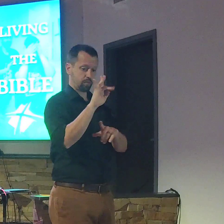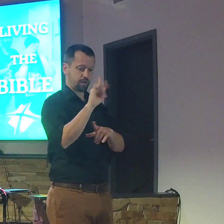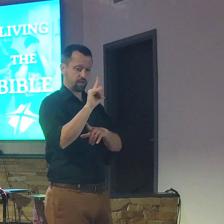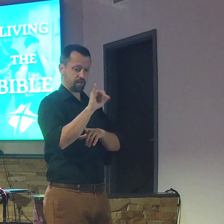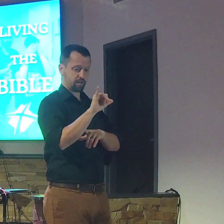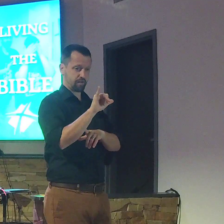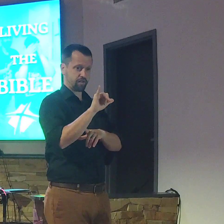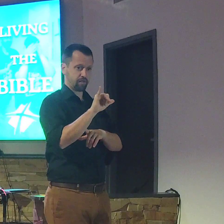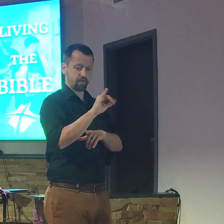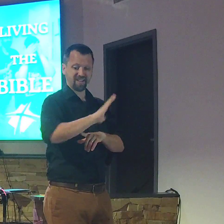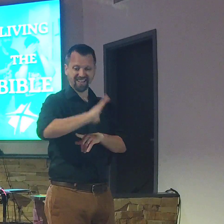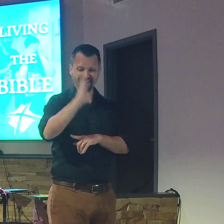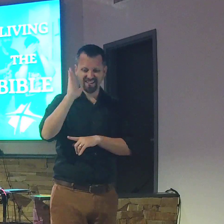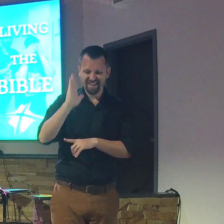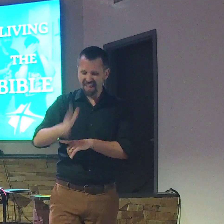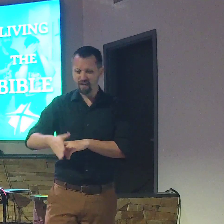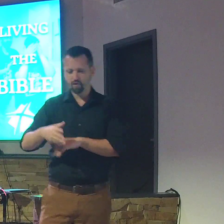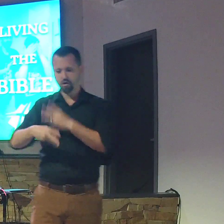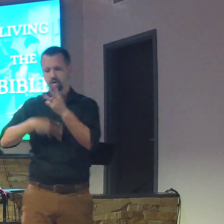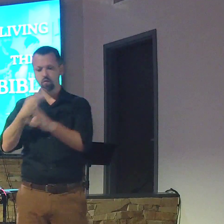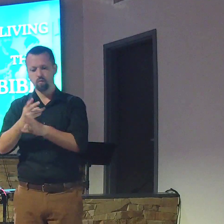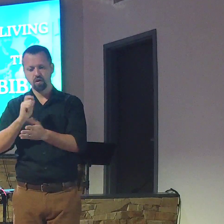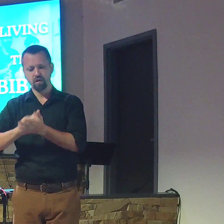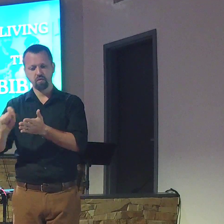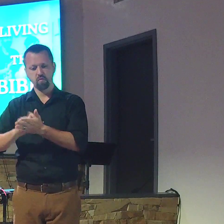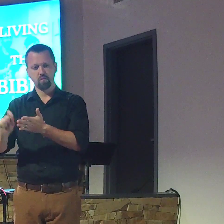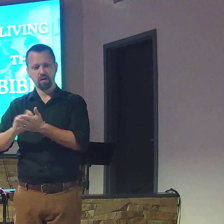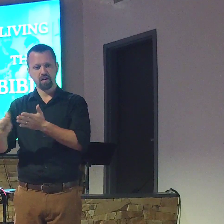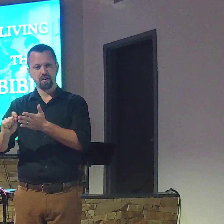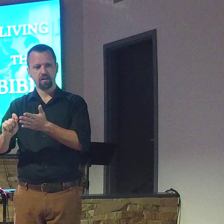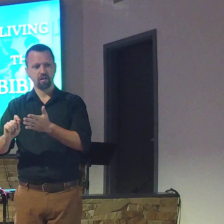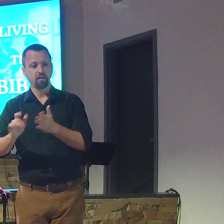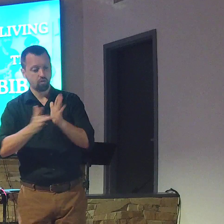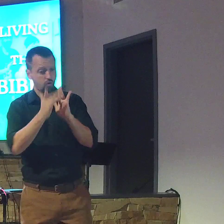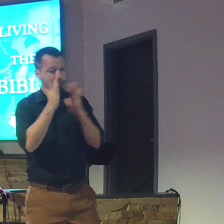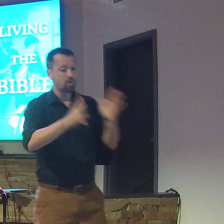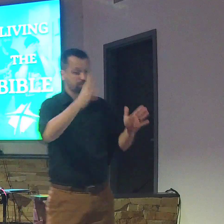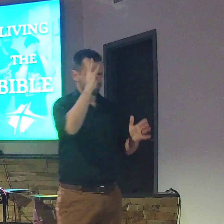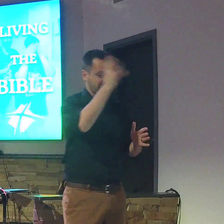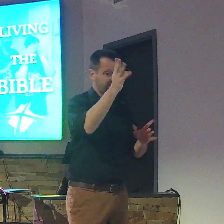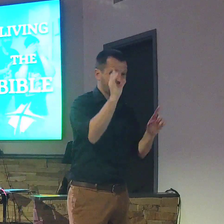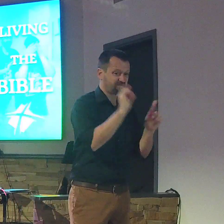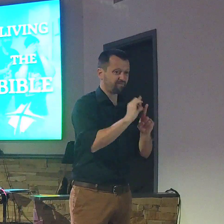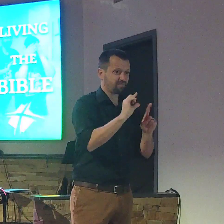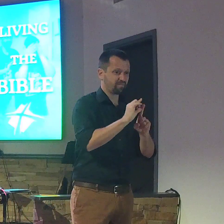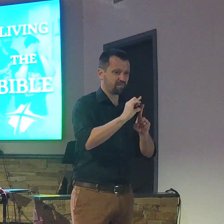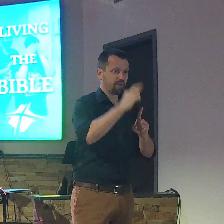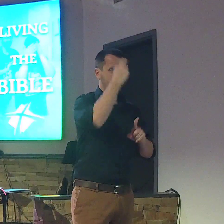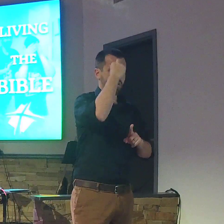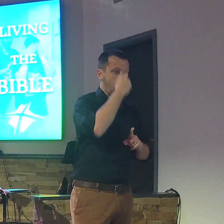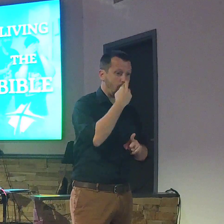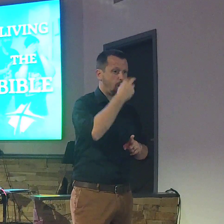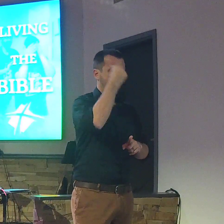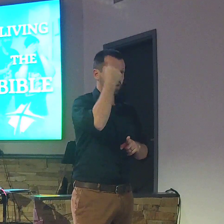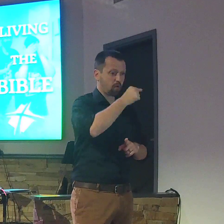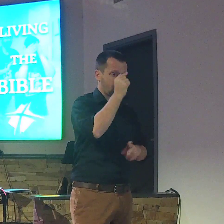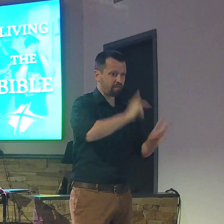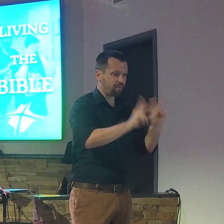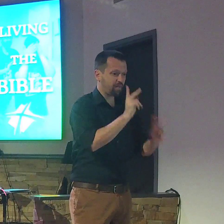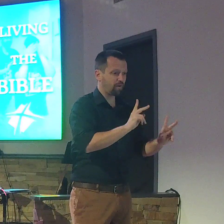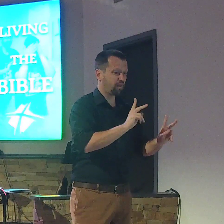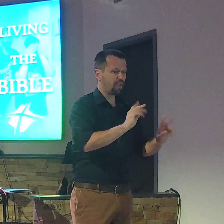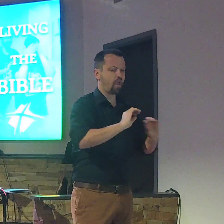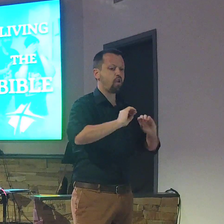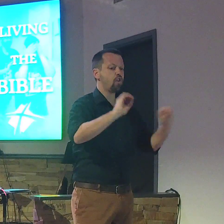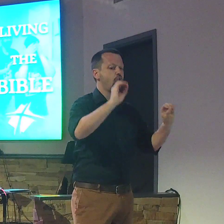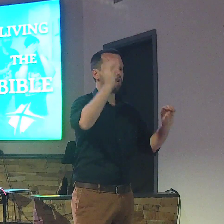in secular writing. It was a word that was first coined by Christians. You see, Romans and Greeks, they had no